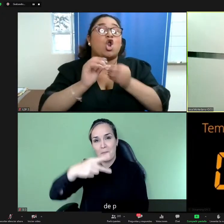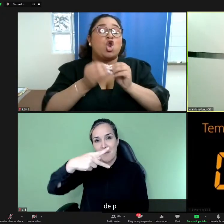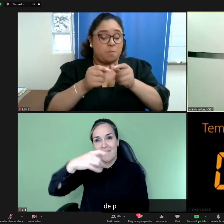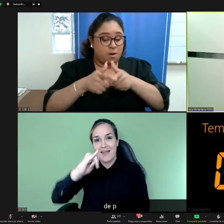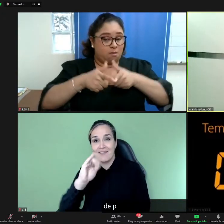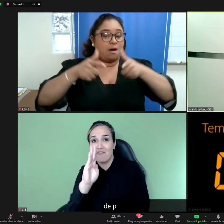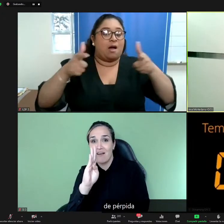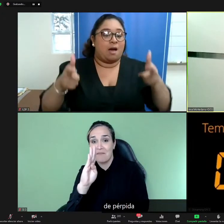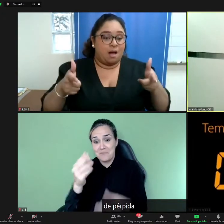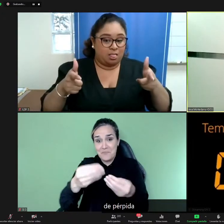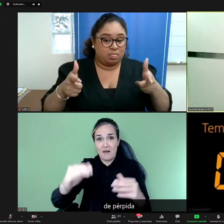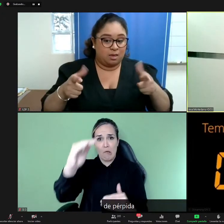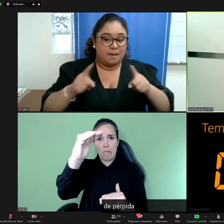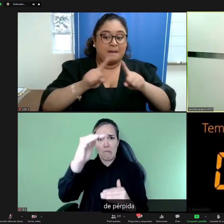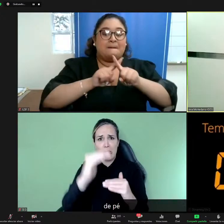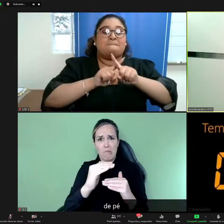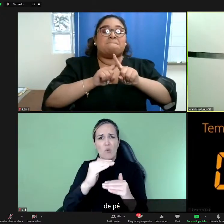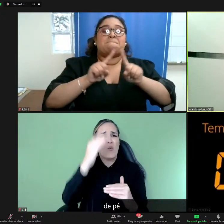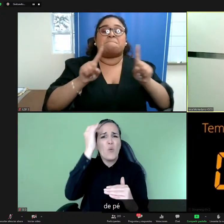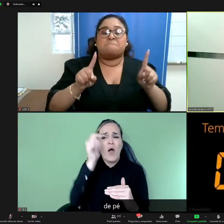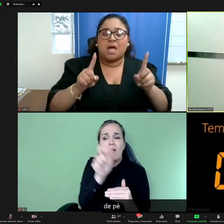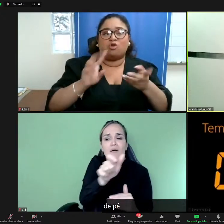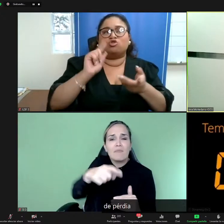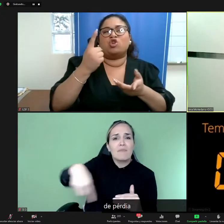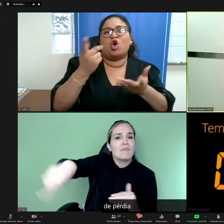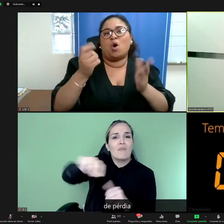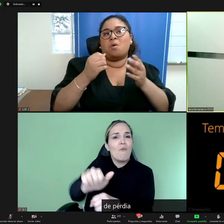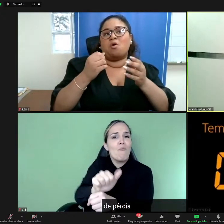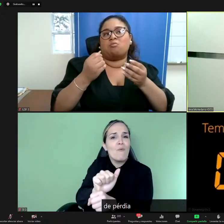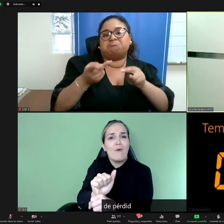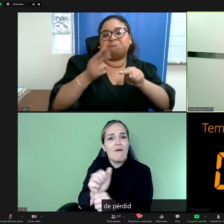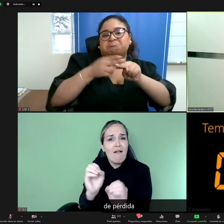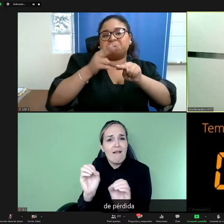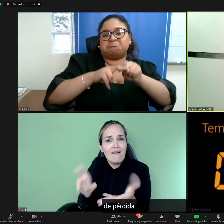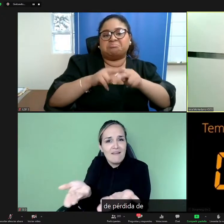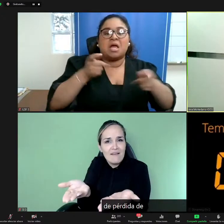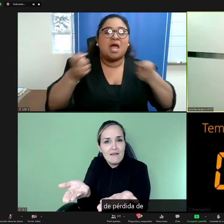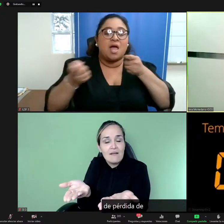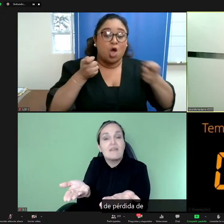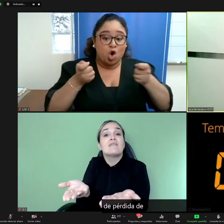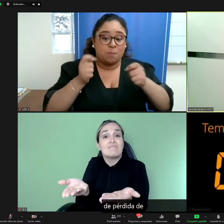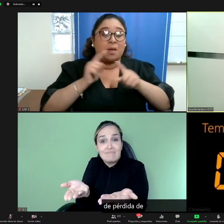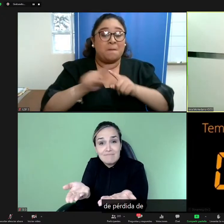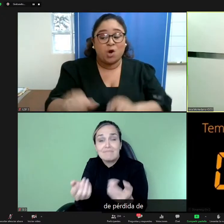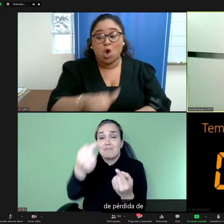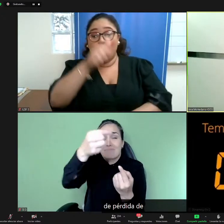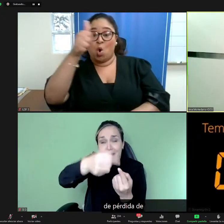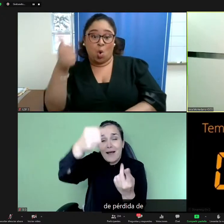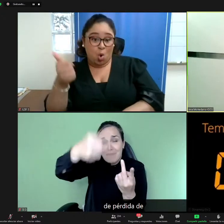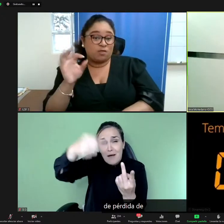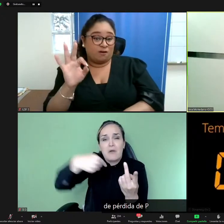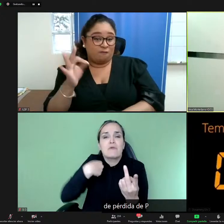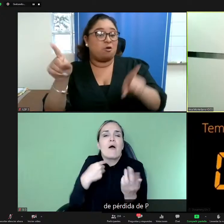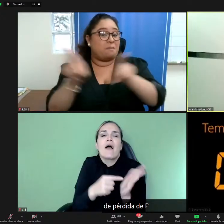are huge numbers of course we are only talking about cost economically there are other different considerations